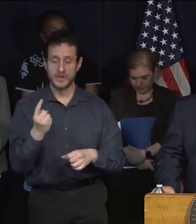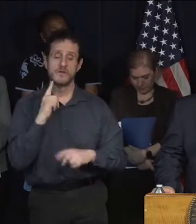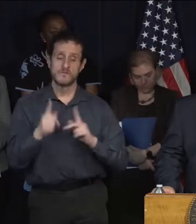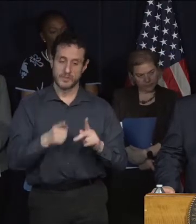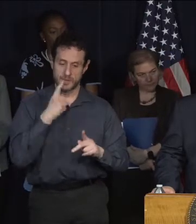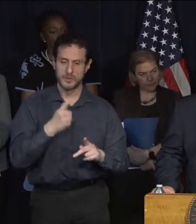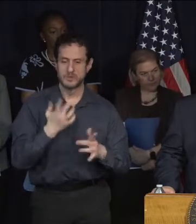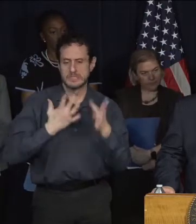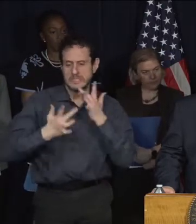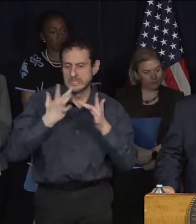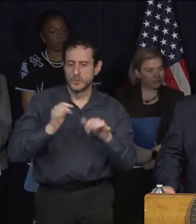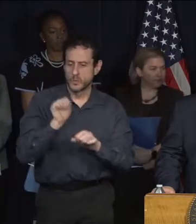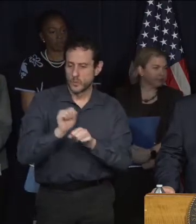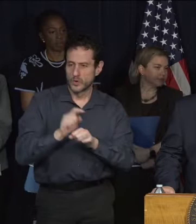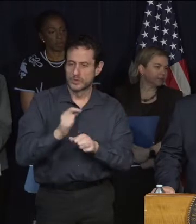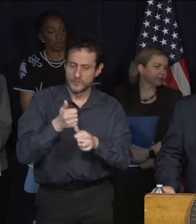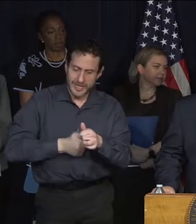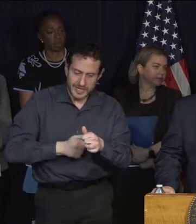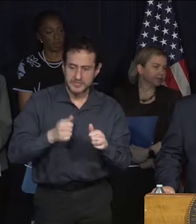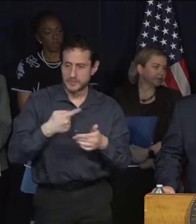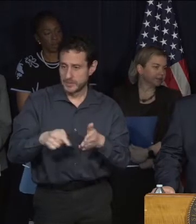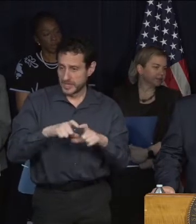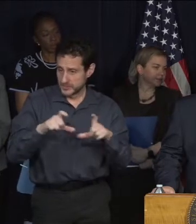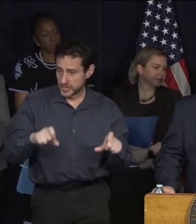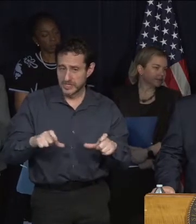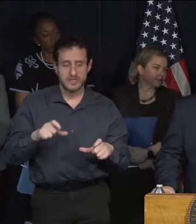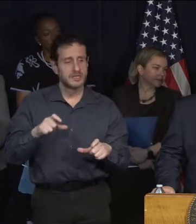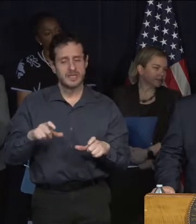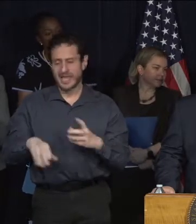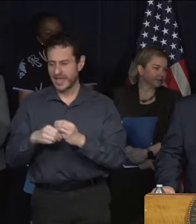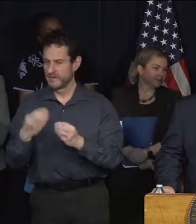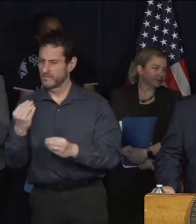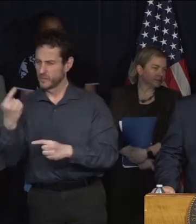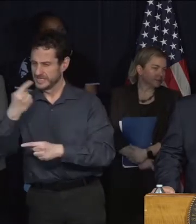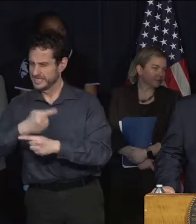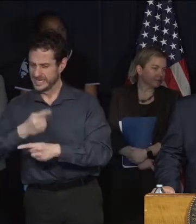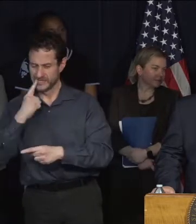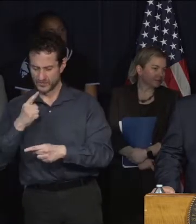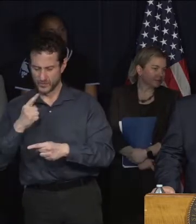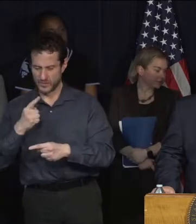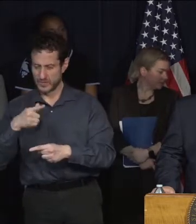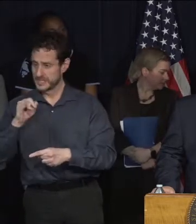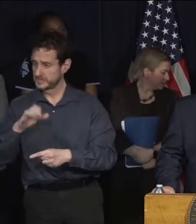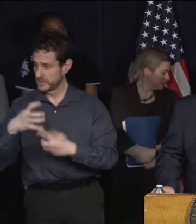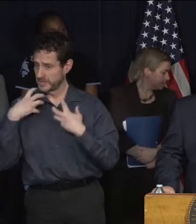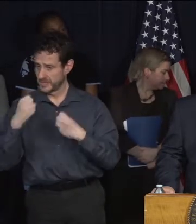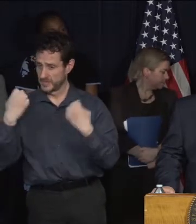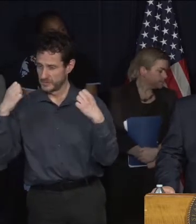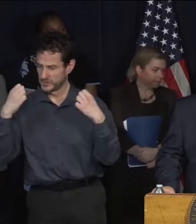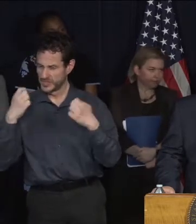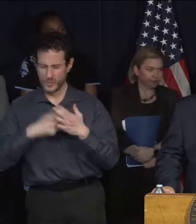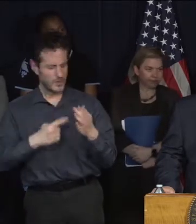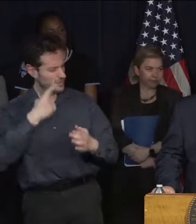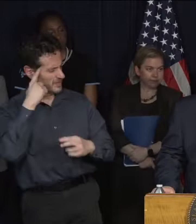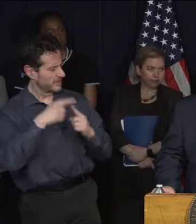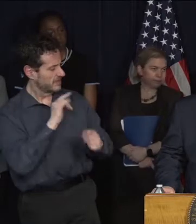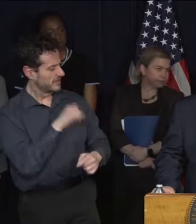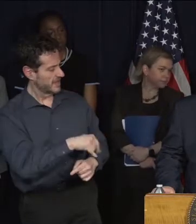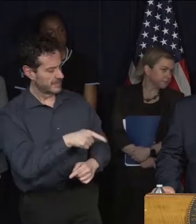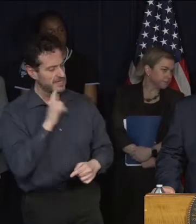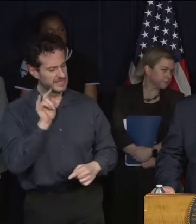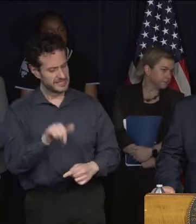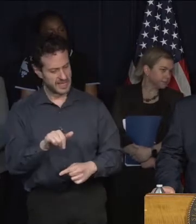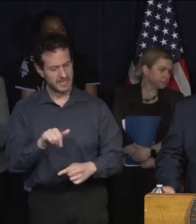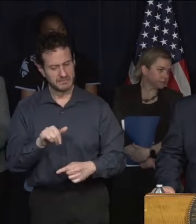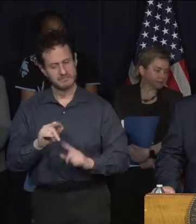and 14 additional days in this type of public health emergency. What are your thoughts on that? And is that